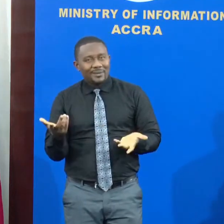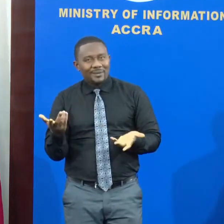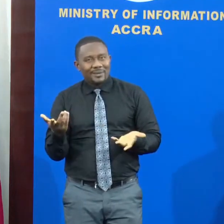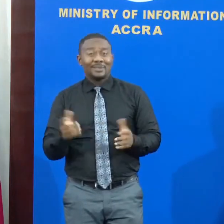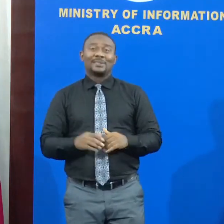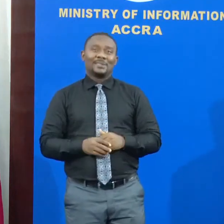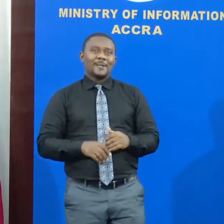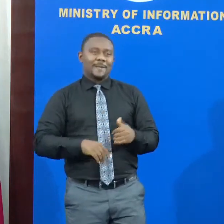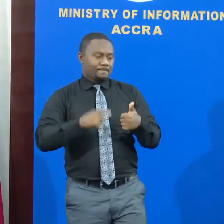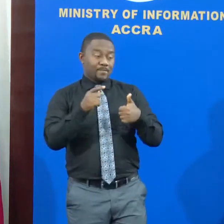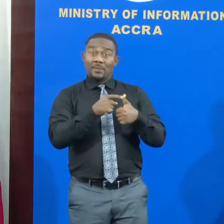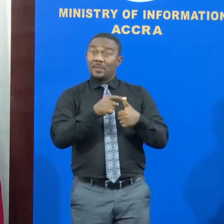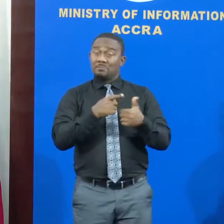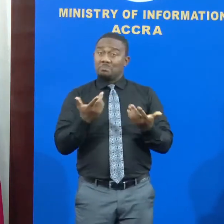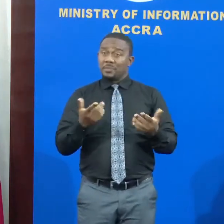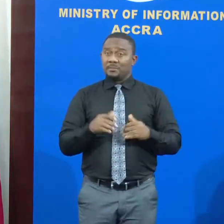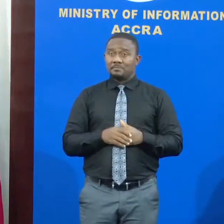example,